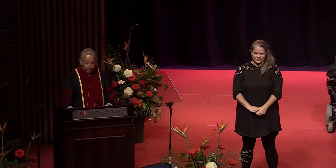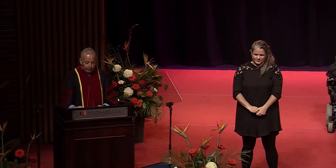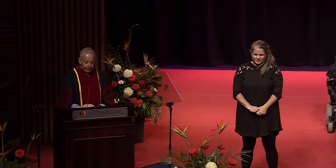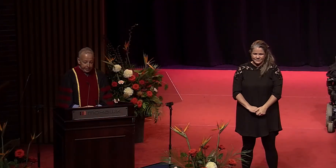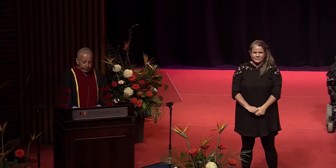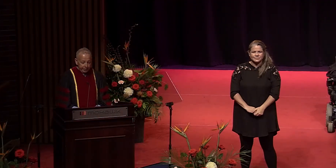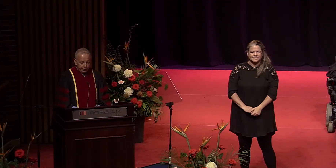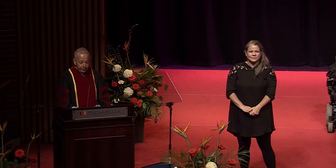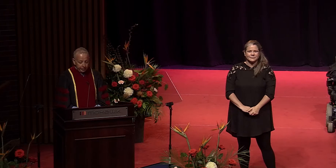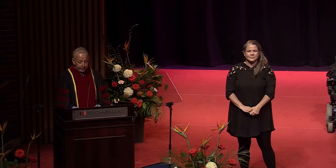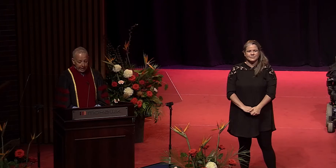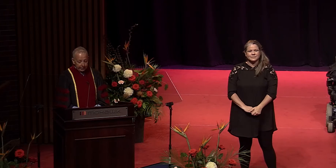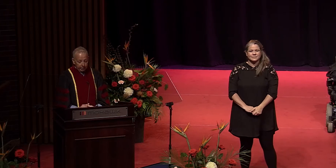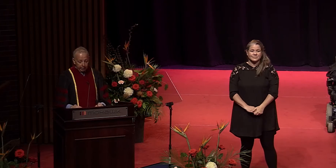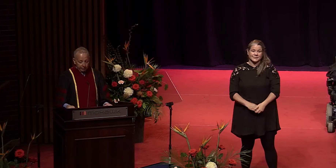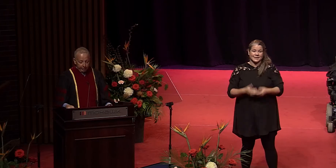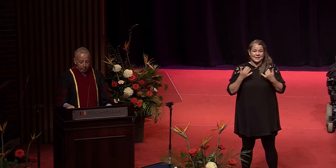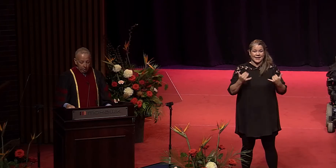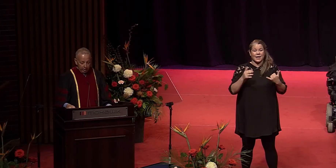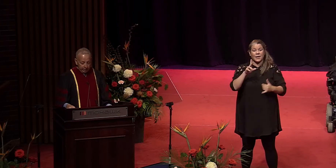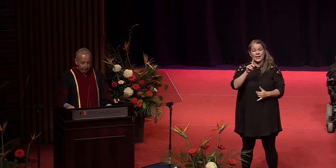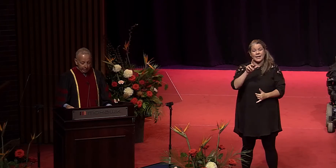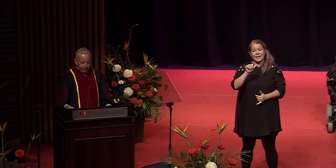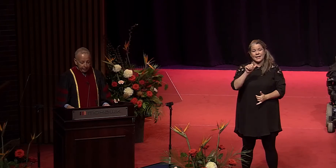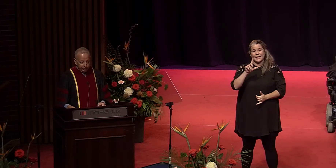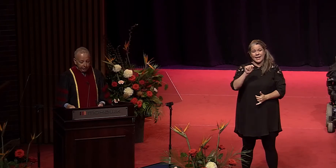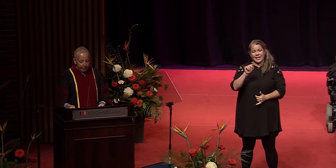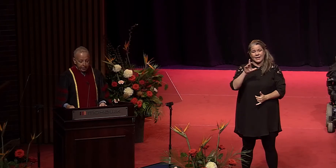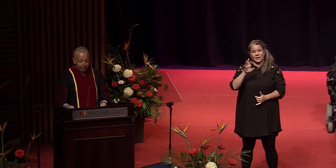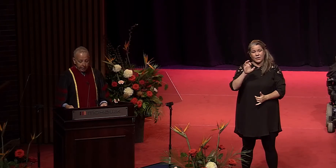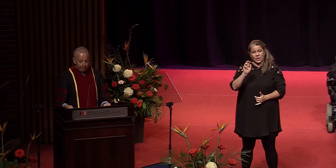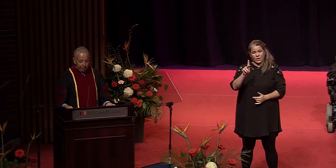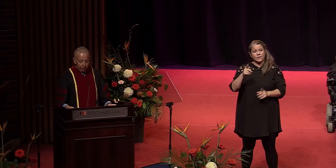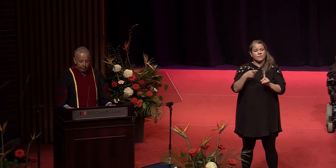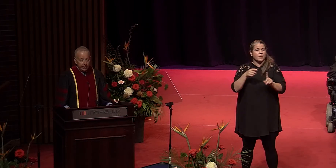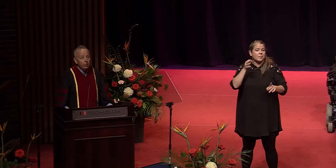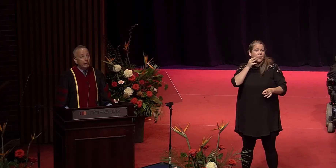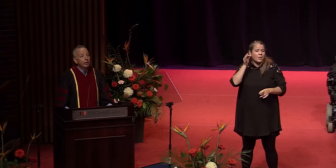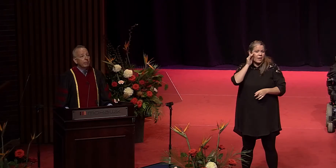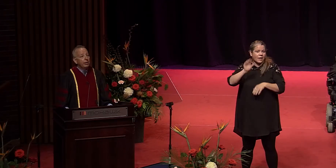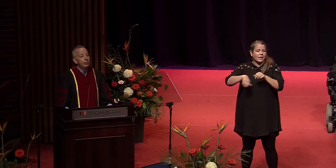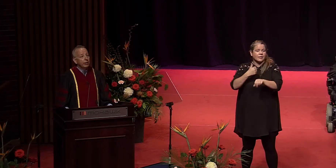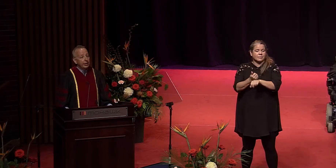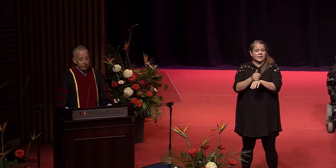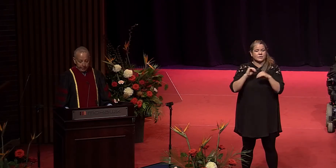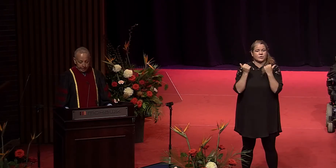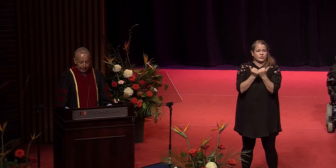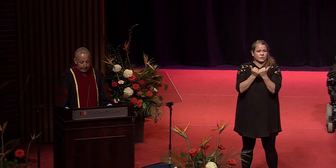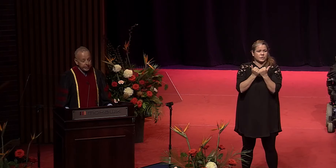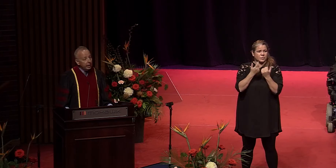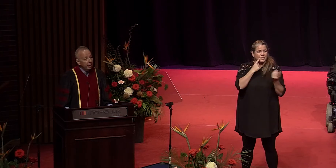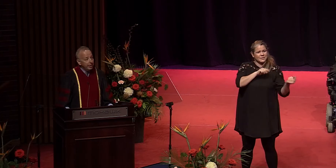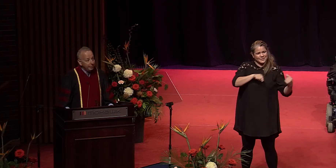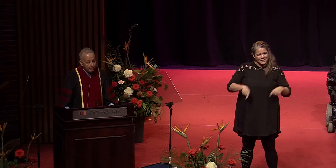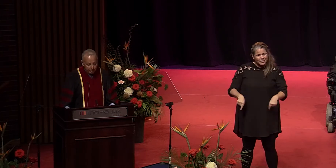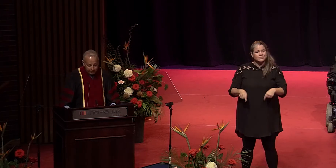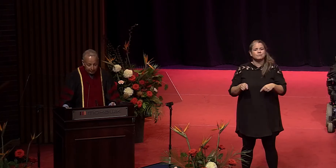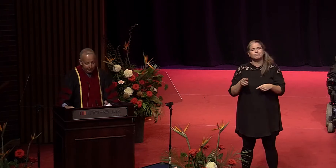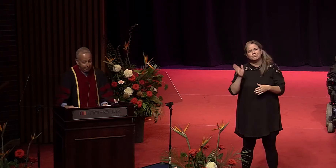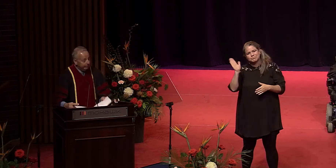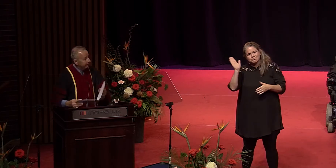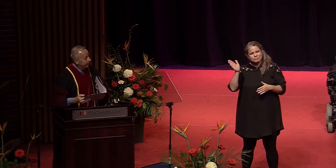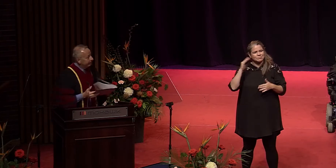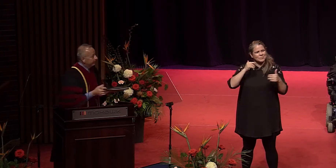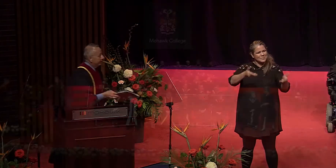I am now pleased to introduce Kat Clark from the Mohawk Alumni Association to come forward and welcome our new graduates as alumni